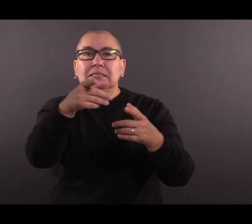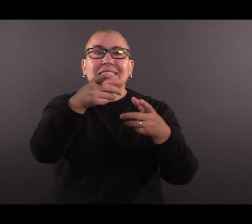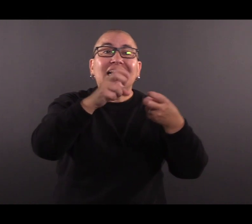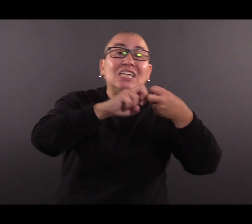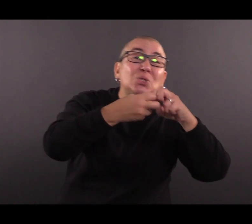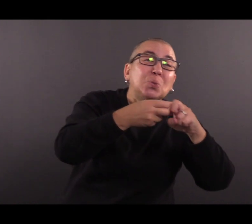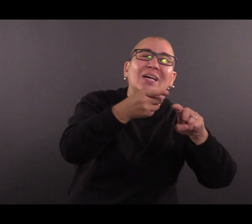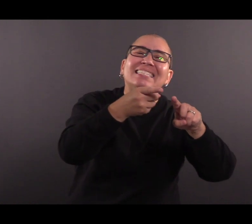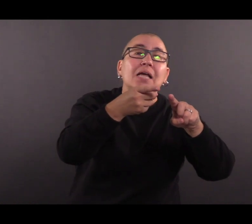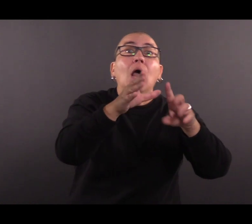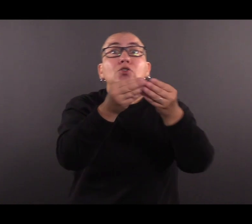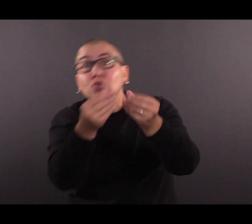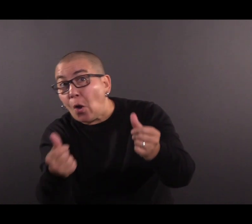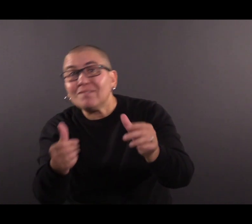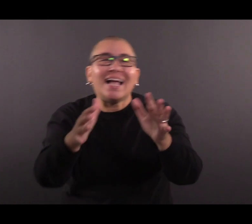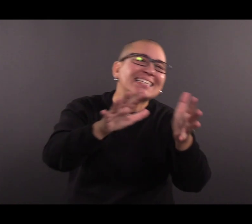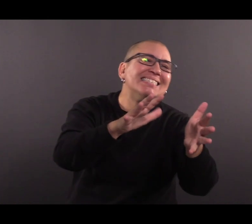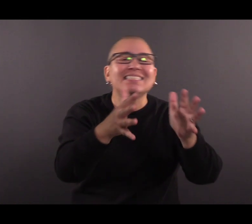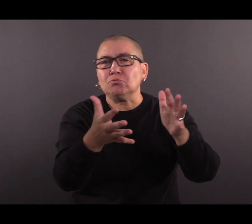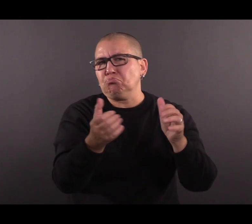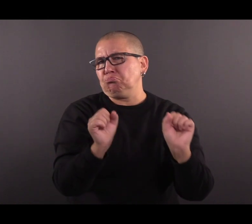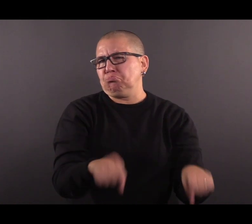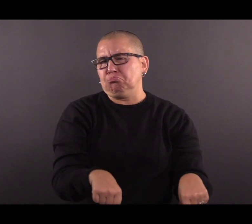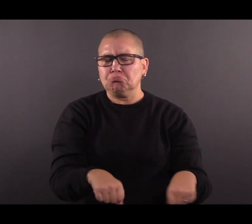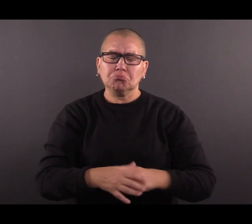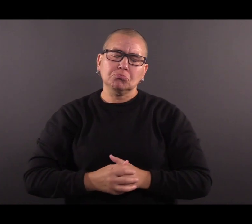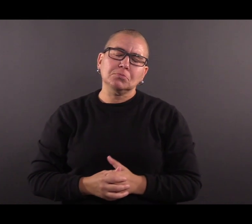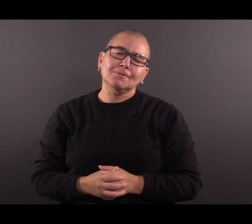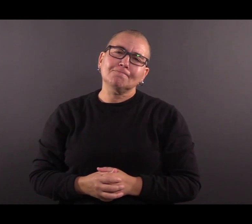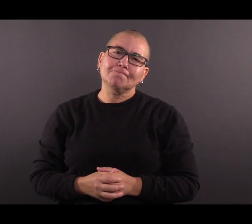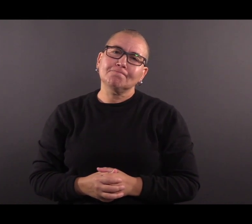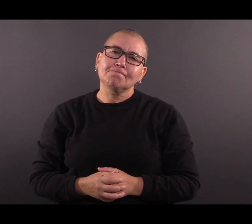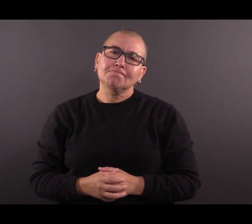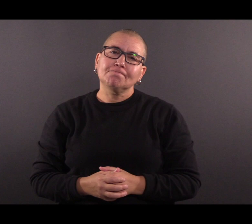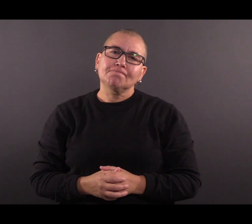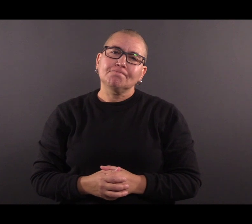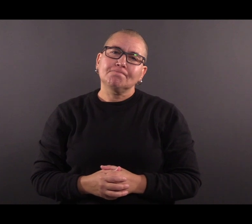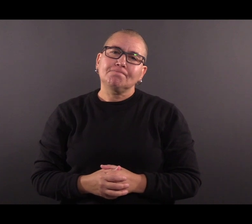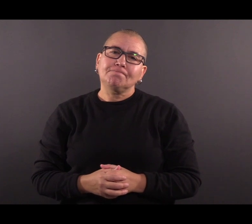help you anticipate problems and generate solutions.